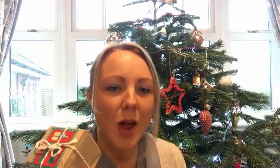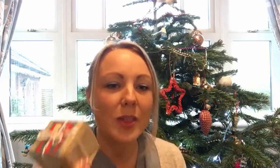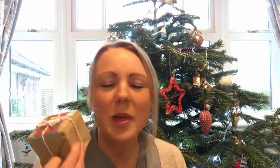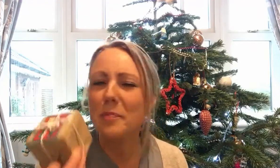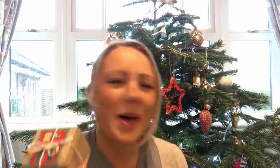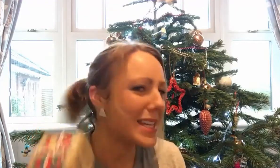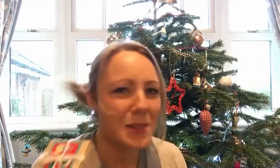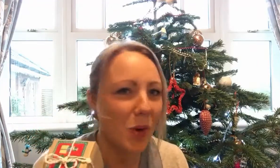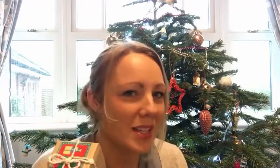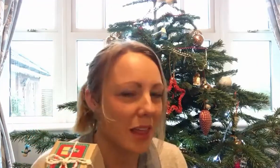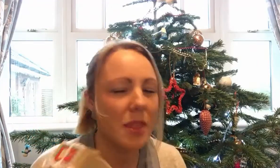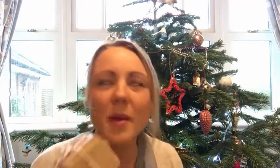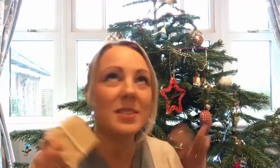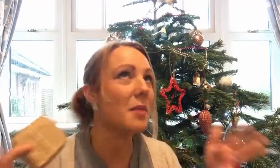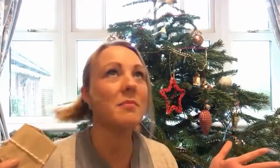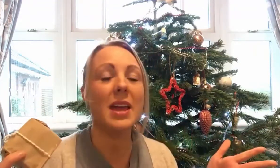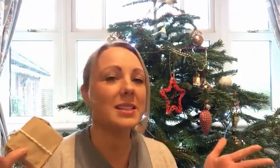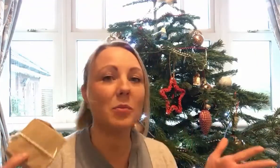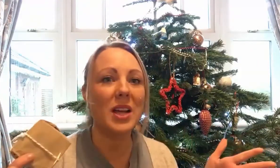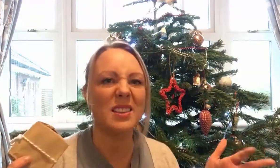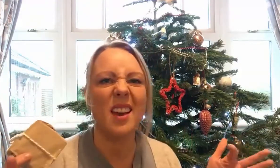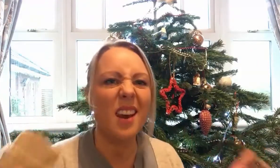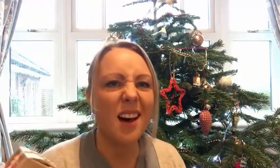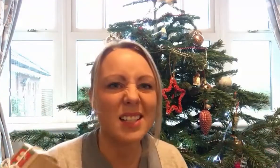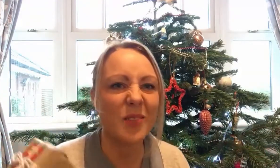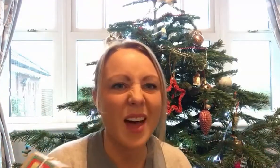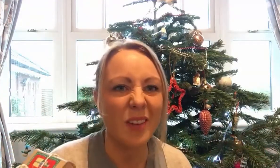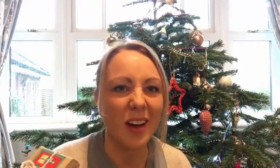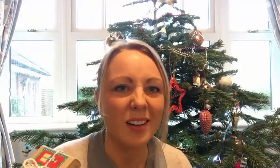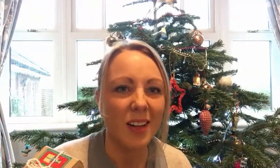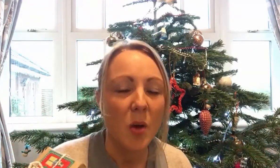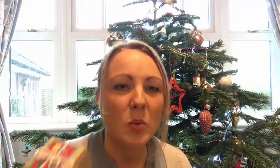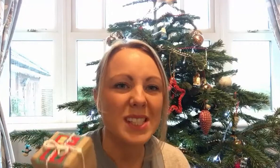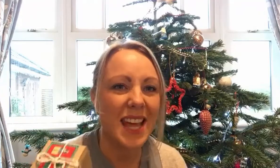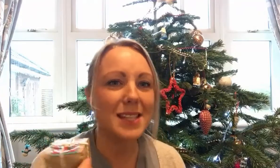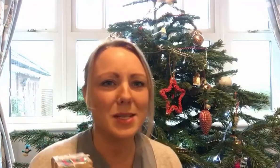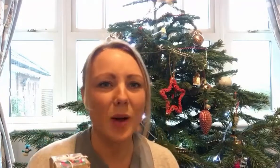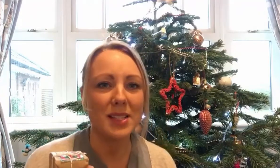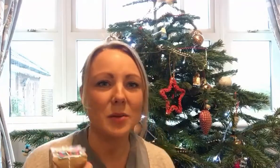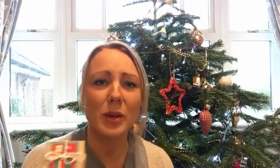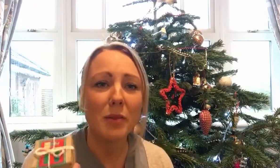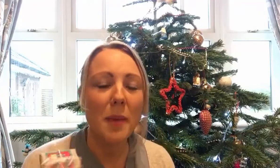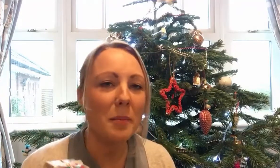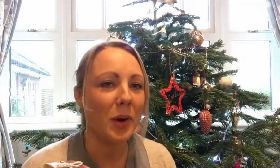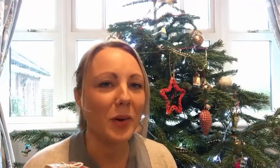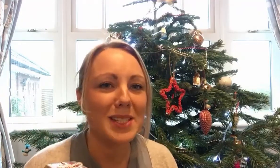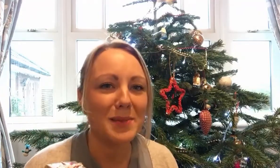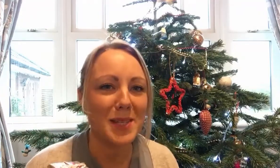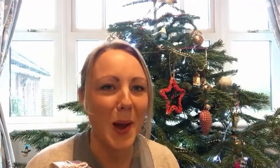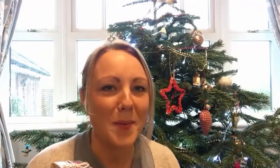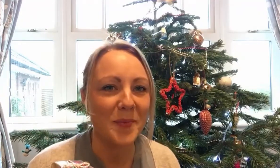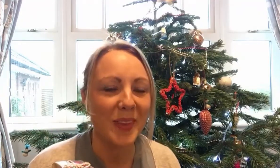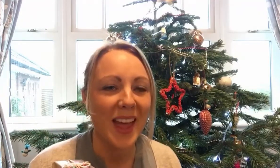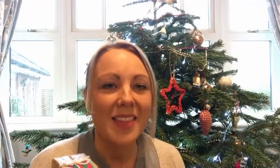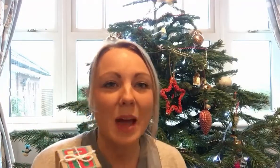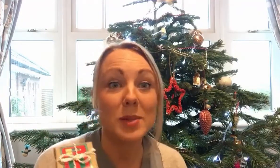that the best present, the most amazing present that lasts forever, was sent to us that we remember at Christmas time? That was